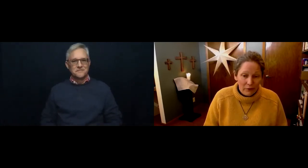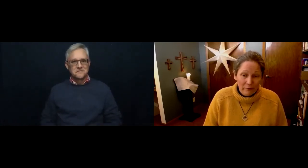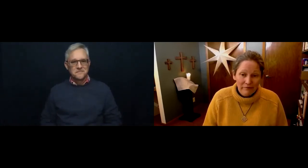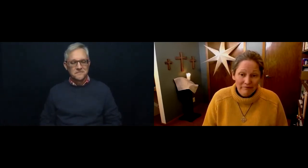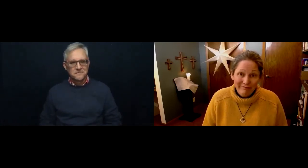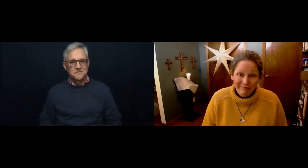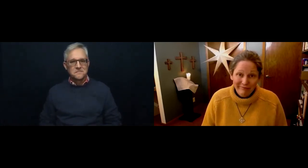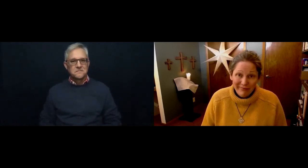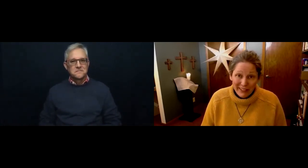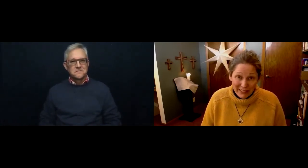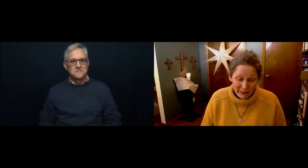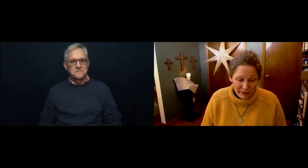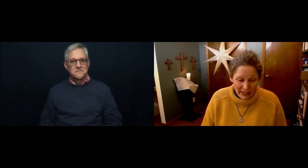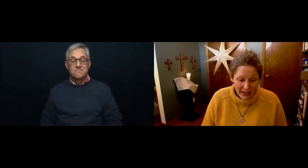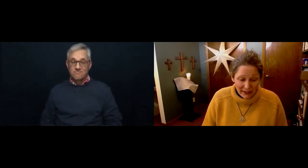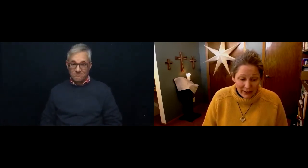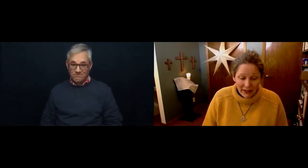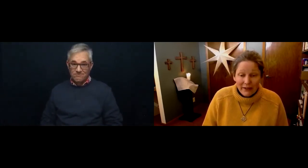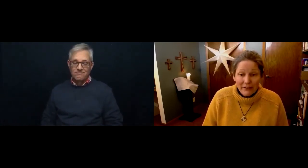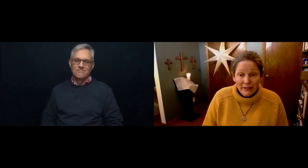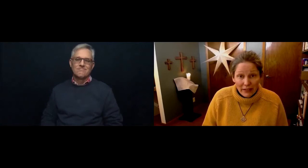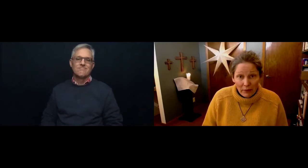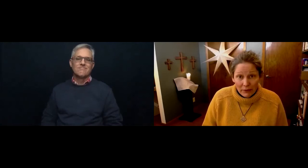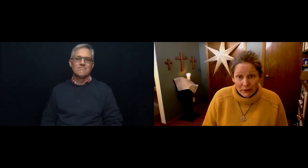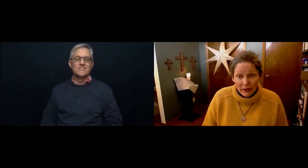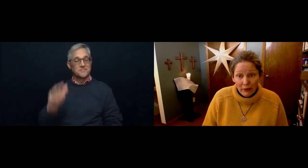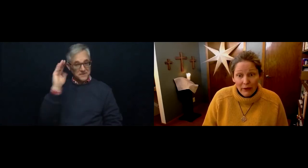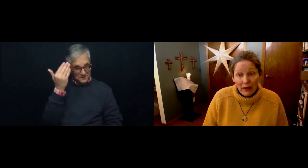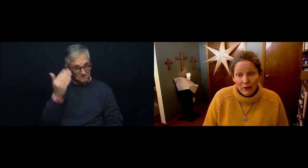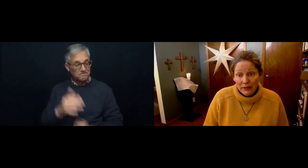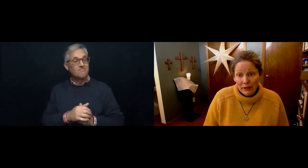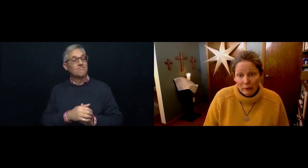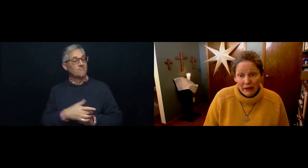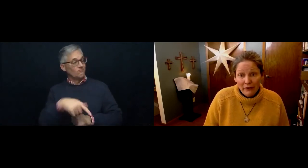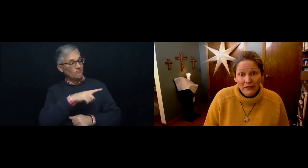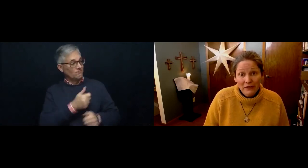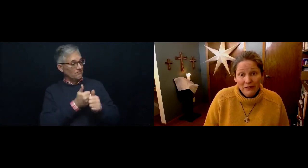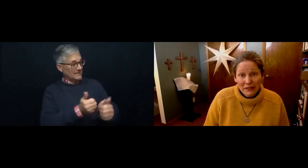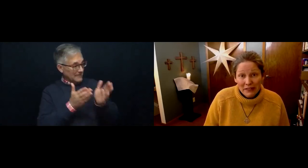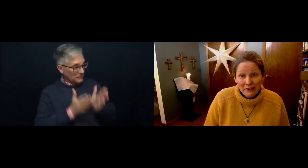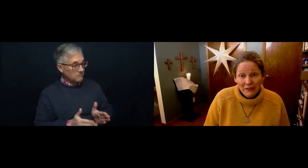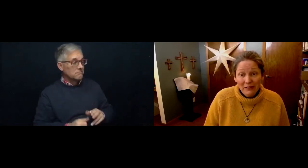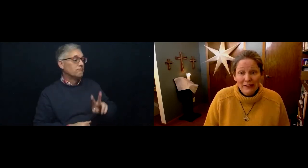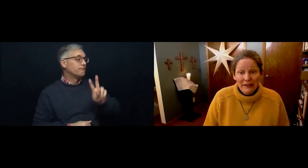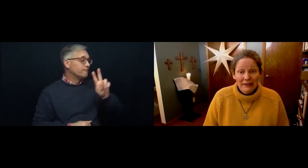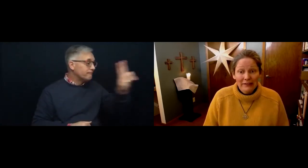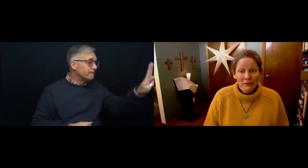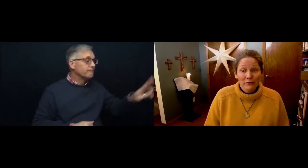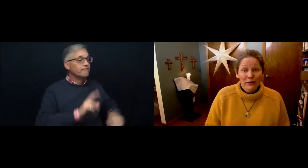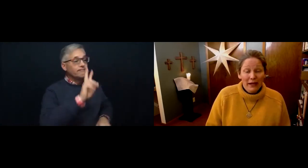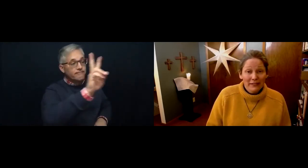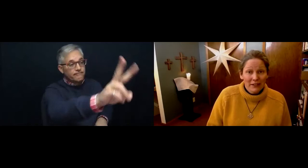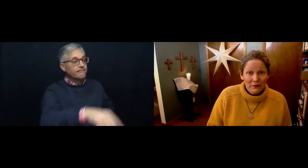So it seems that the disciples, when they went out in their pairs to heal and